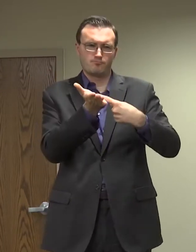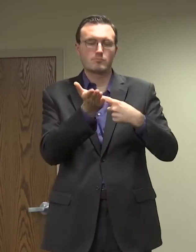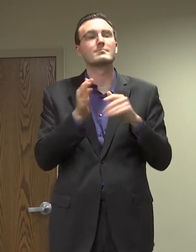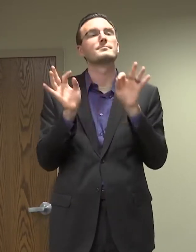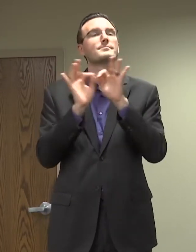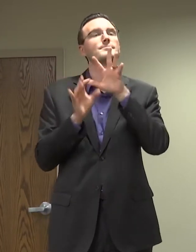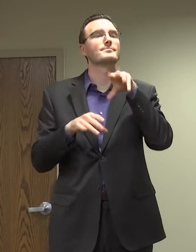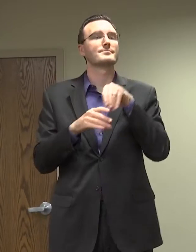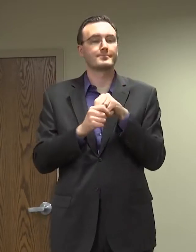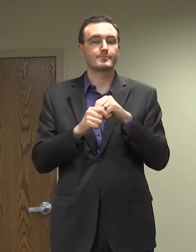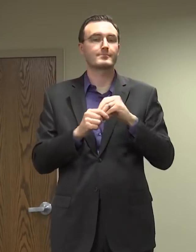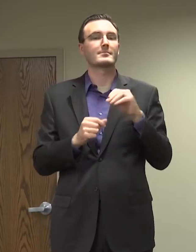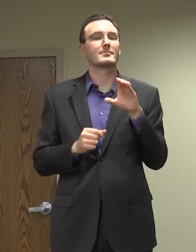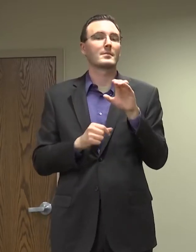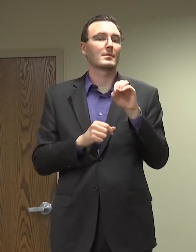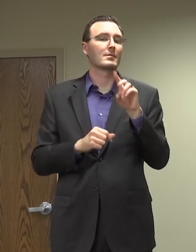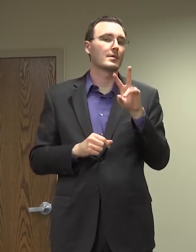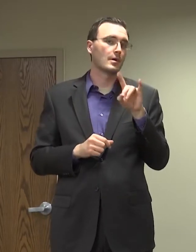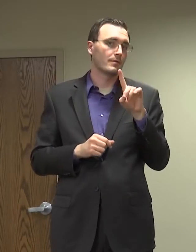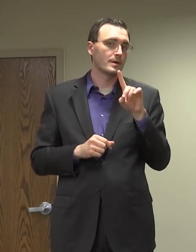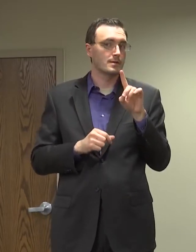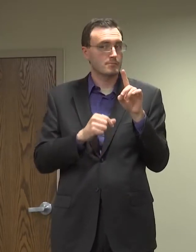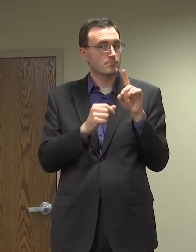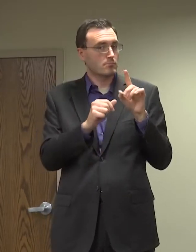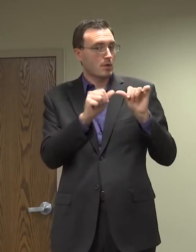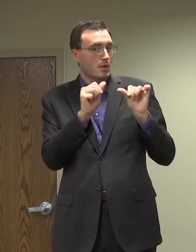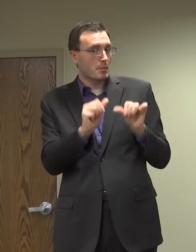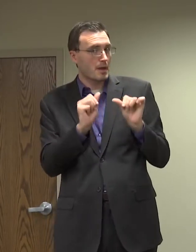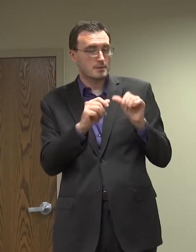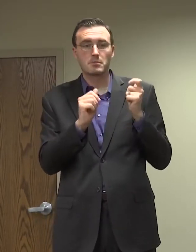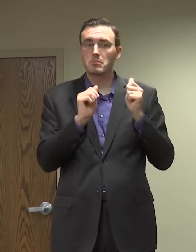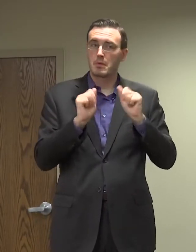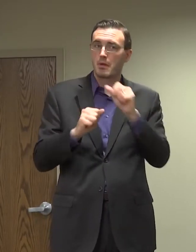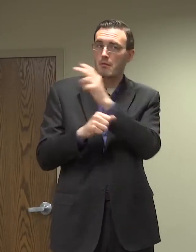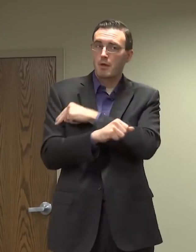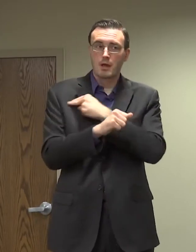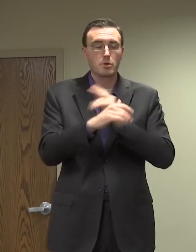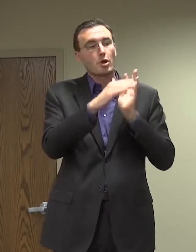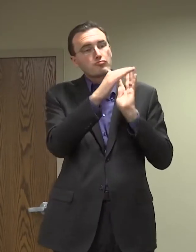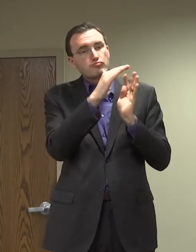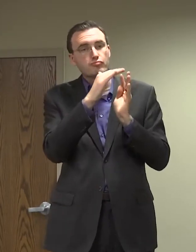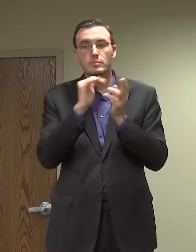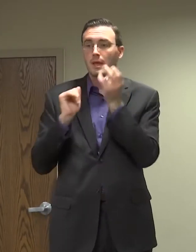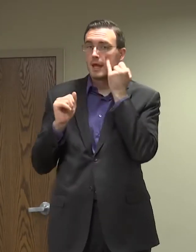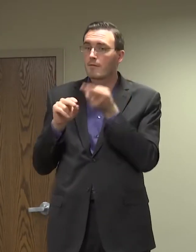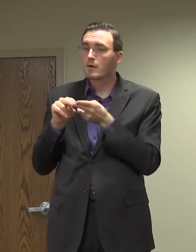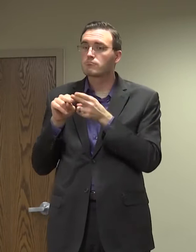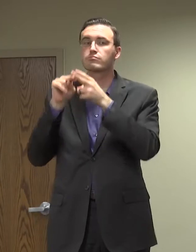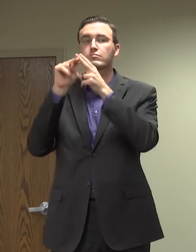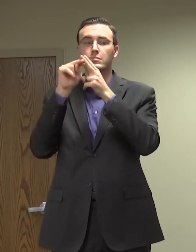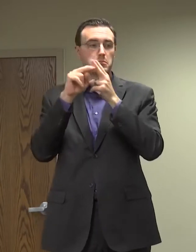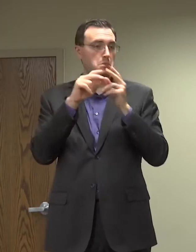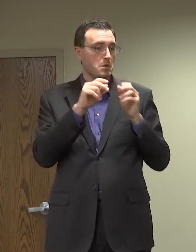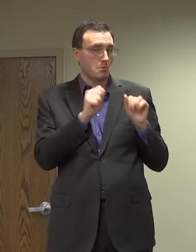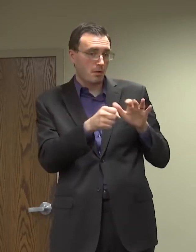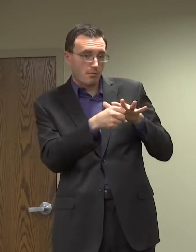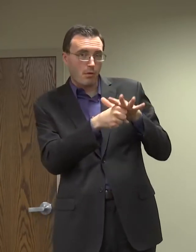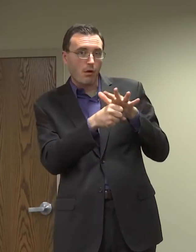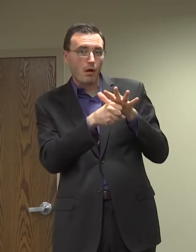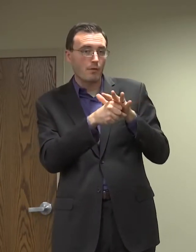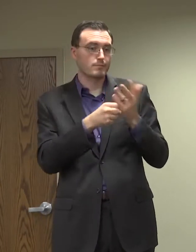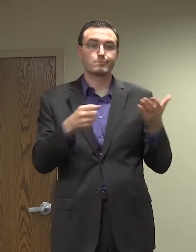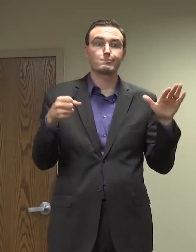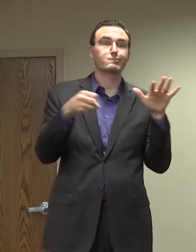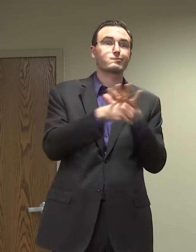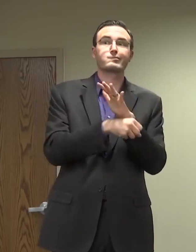both COVID and non-COVID, and to be able to surge as needed should we have an increased number of